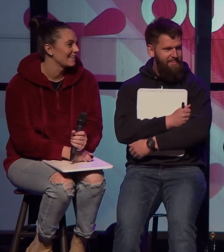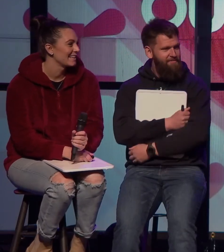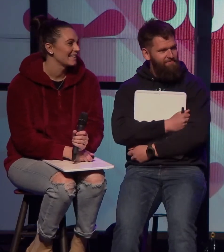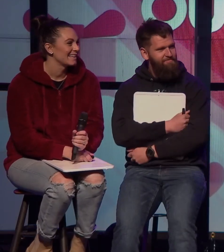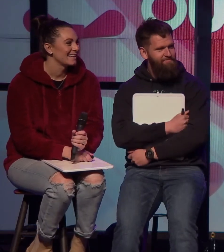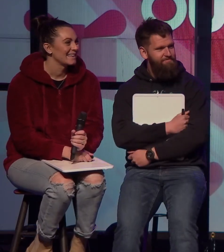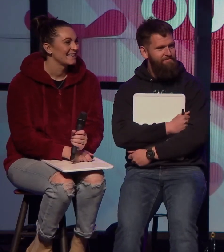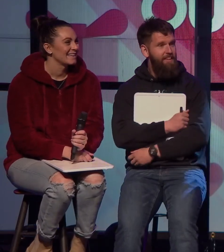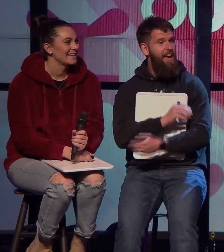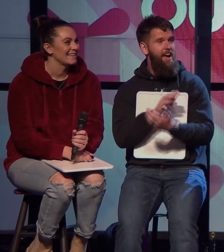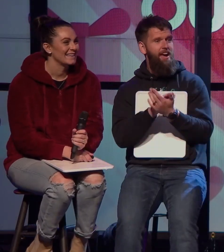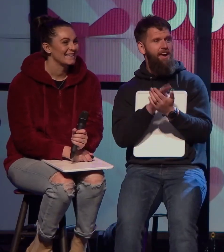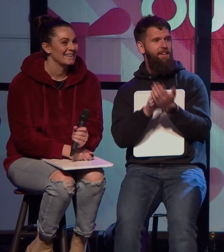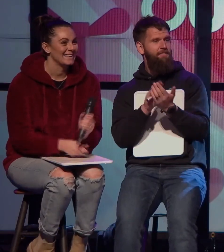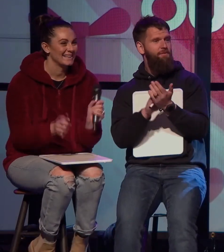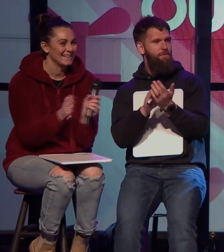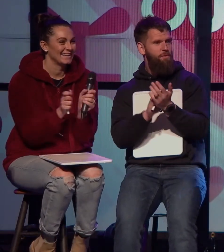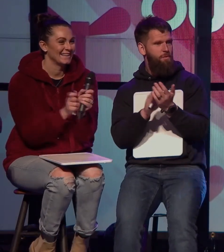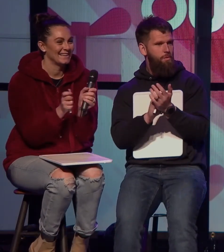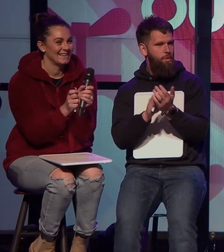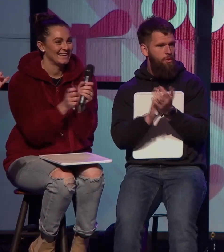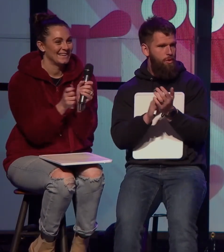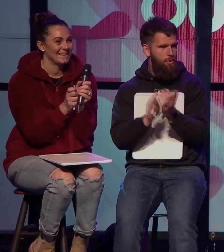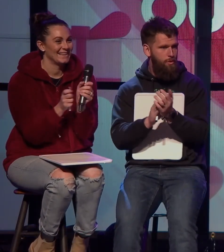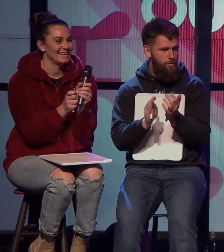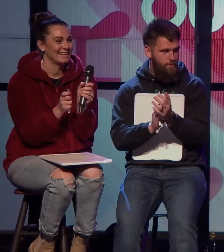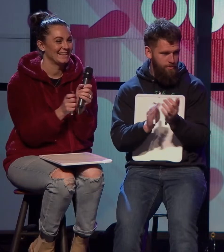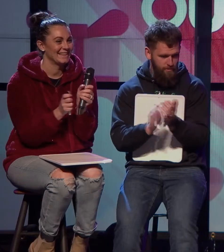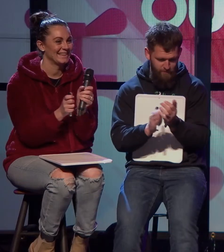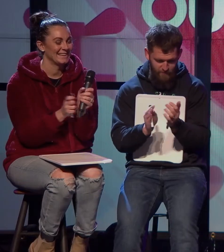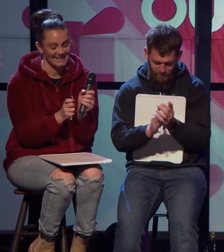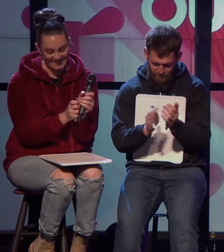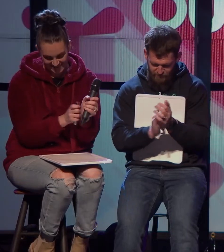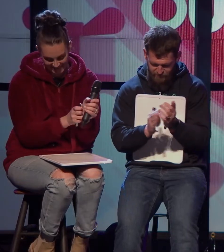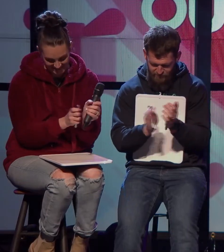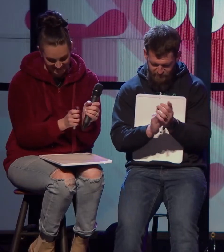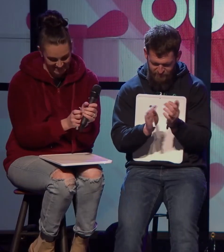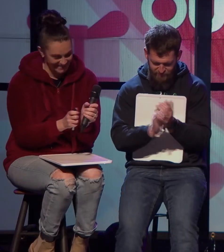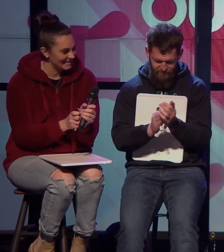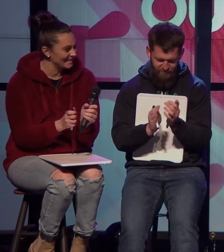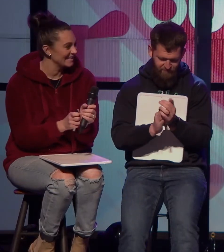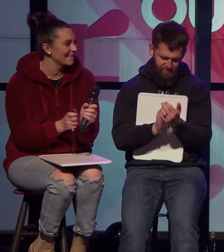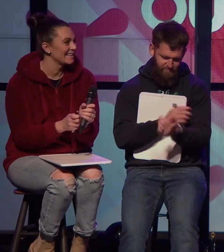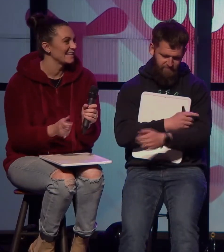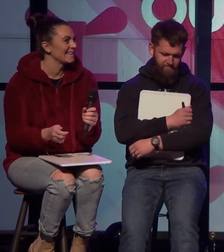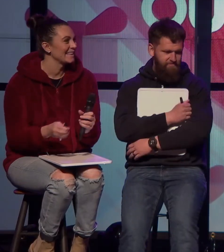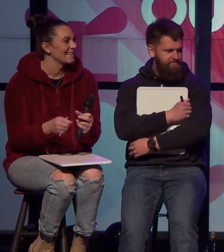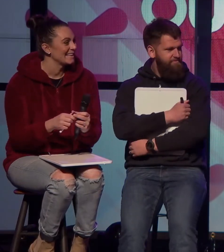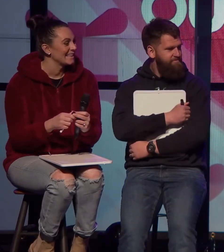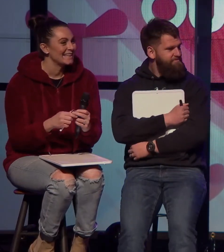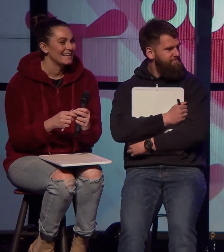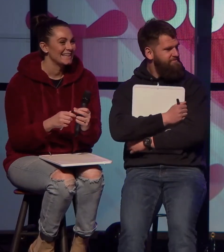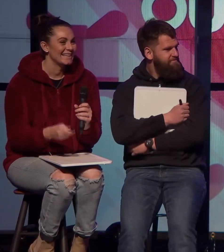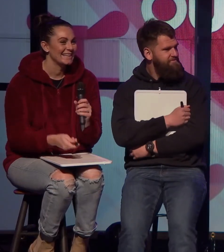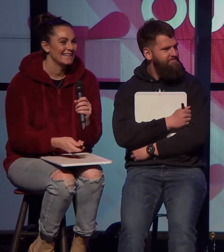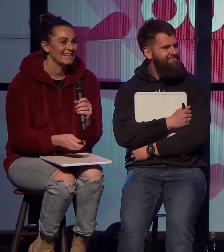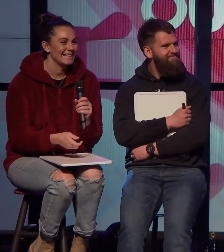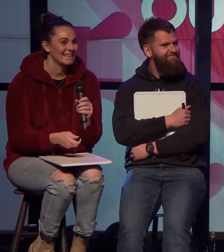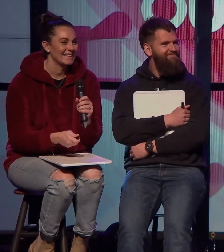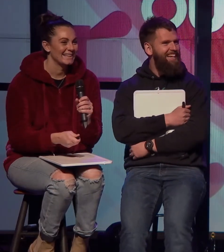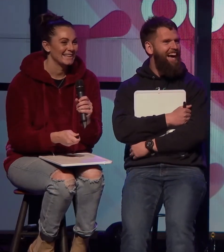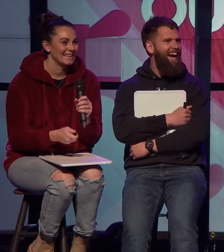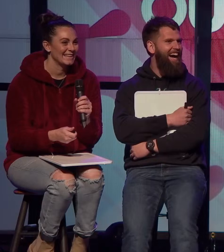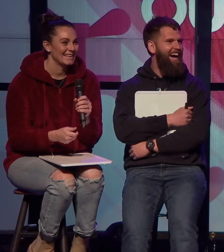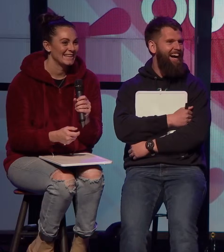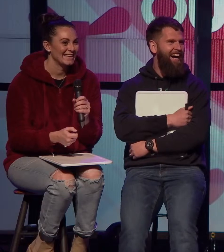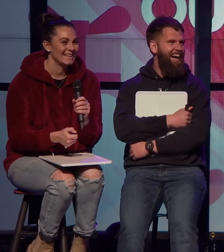And Luke is getting baptized. Luke, wave at everybody. Luke's getting baptized as well today. That's exciting. Luke, do you want to come play? You want to bring a